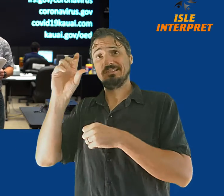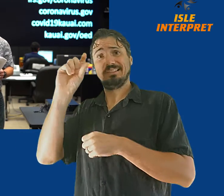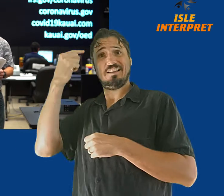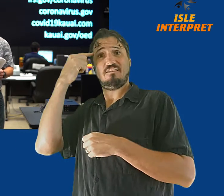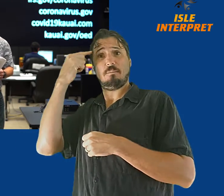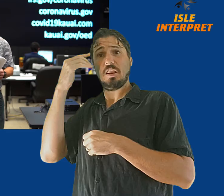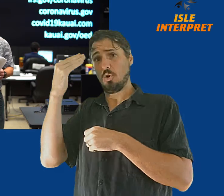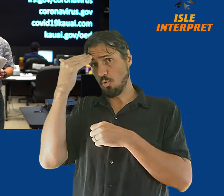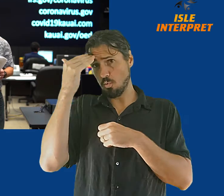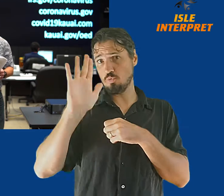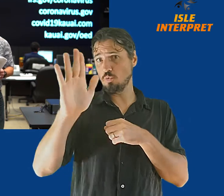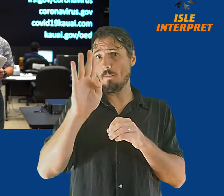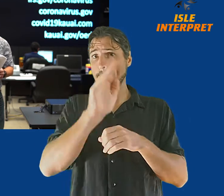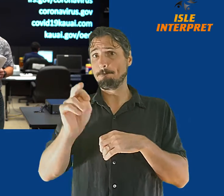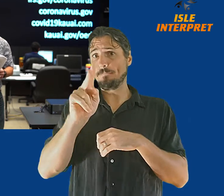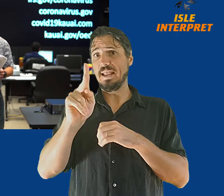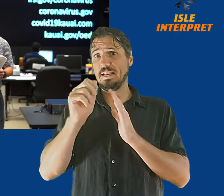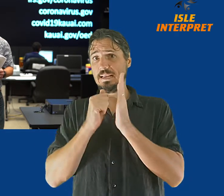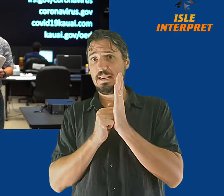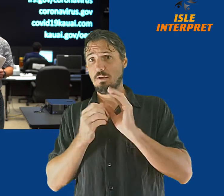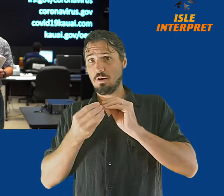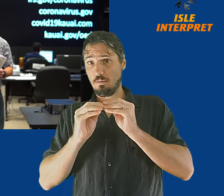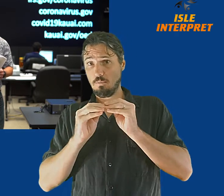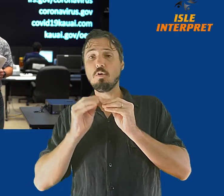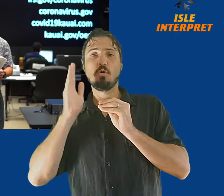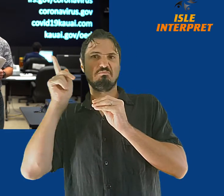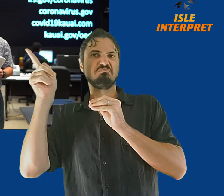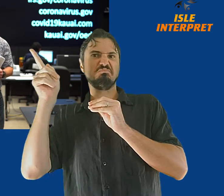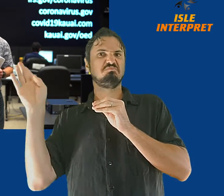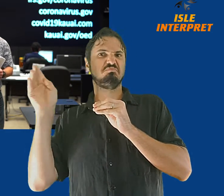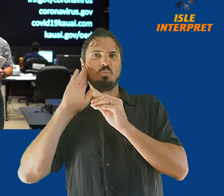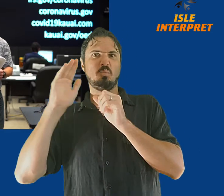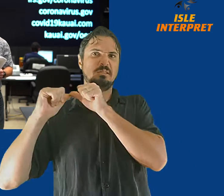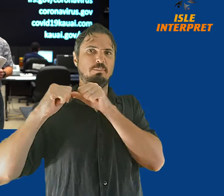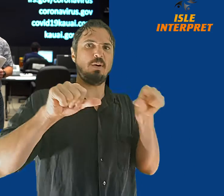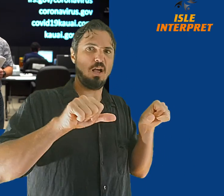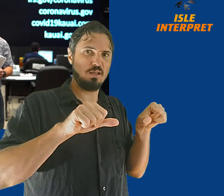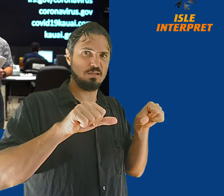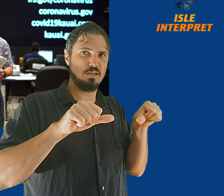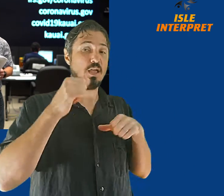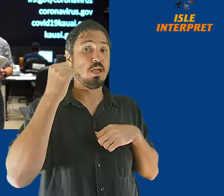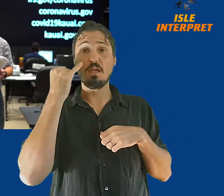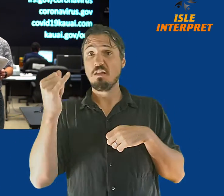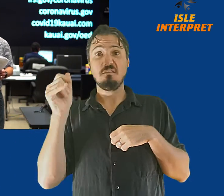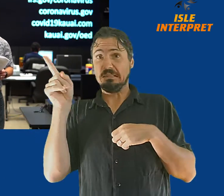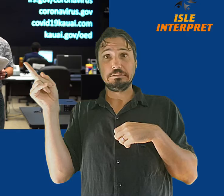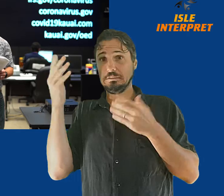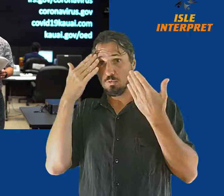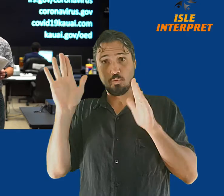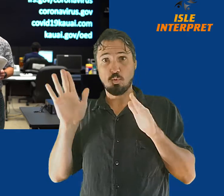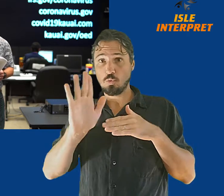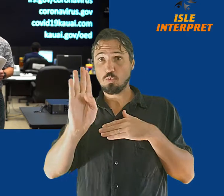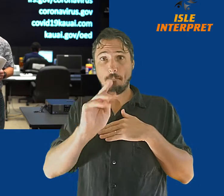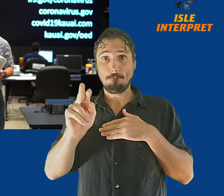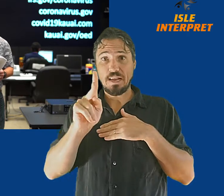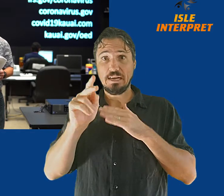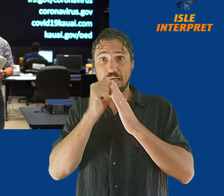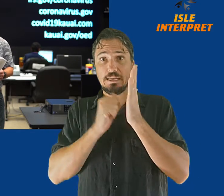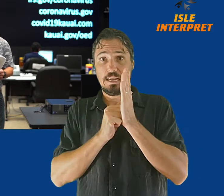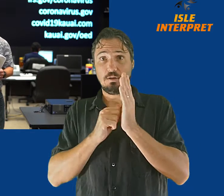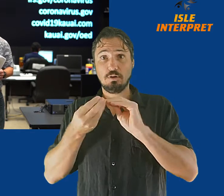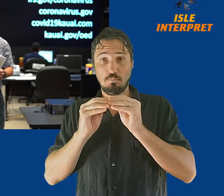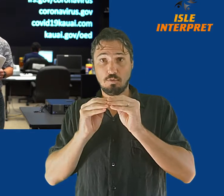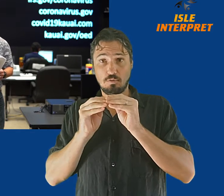account. Otherwise, your check will be mailed to your last known address. The timeline for check issuance is